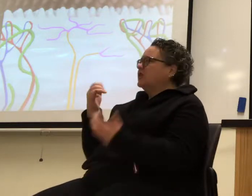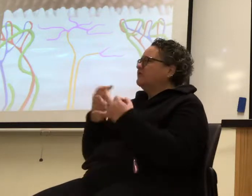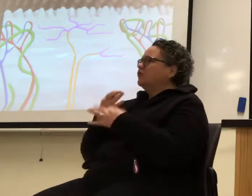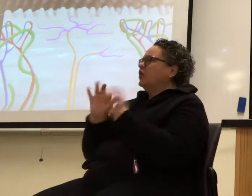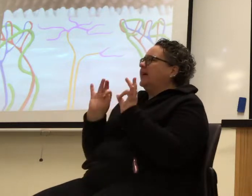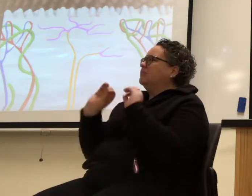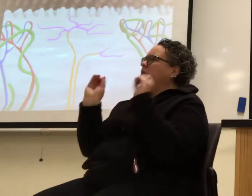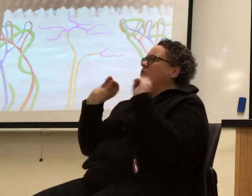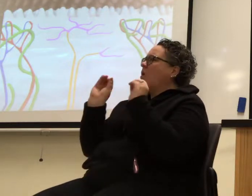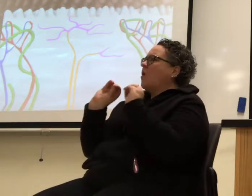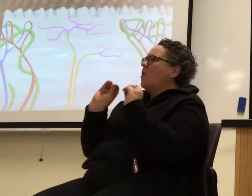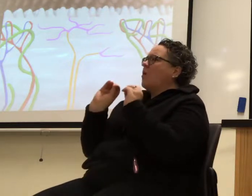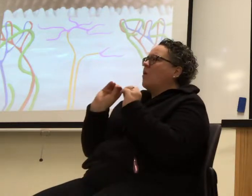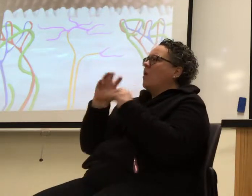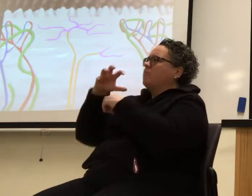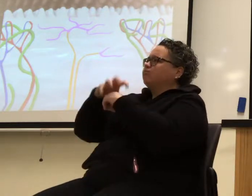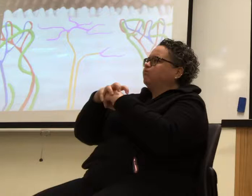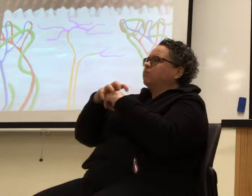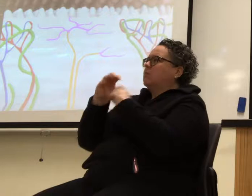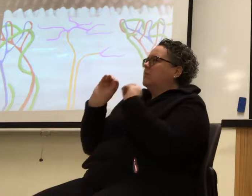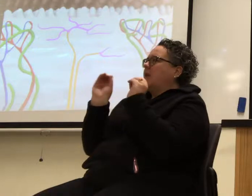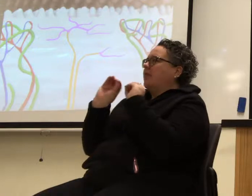So if you have nerve endings